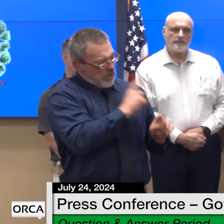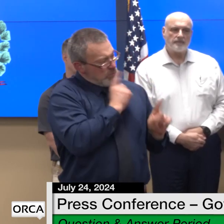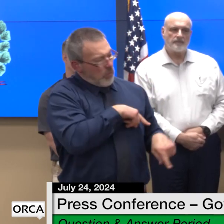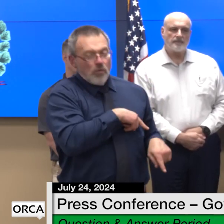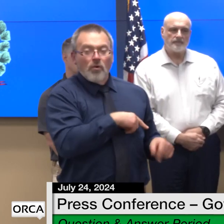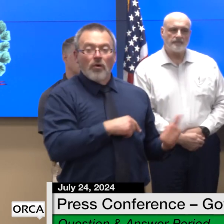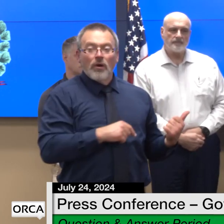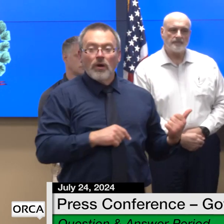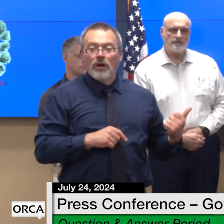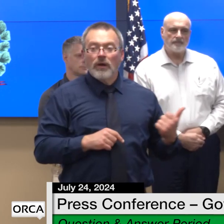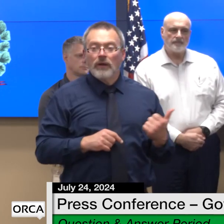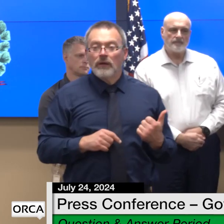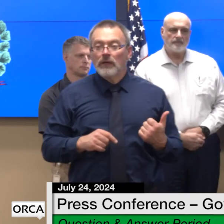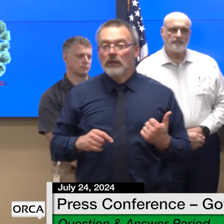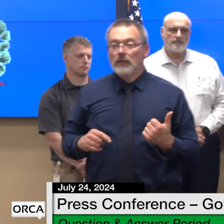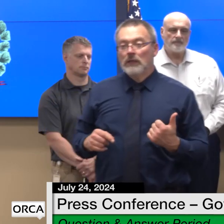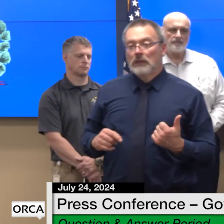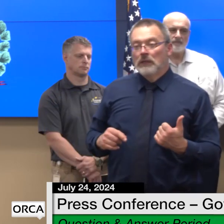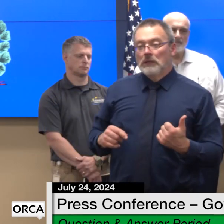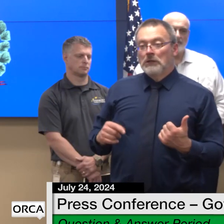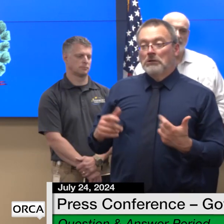I heard that